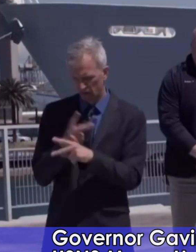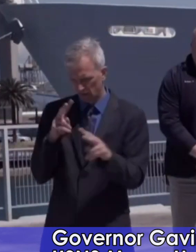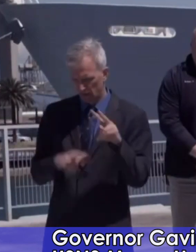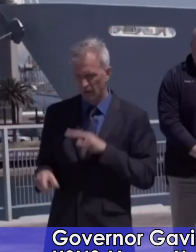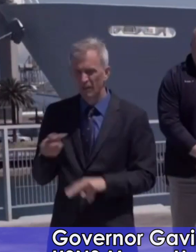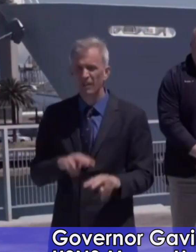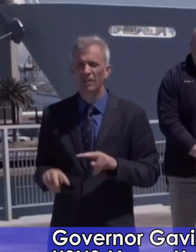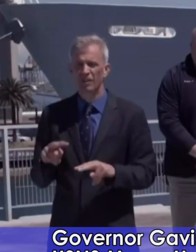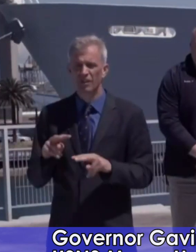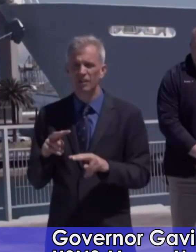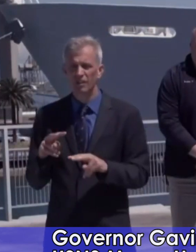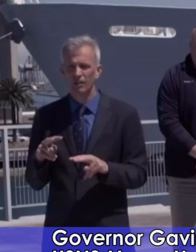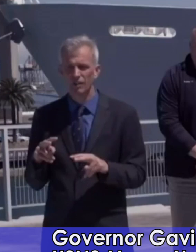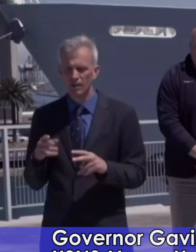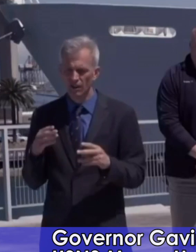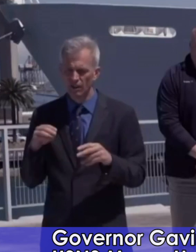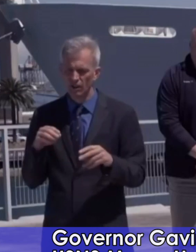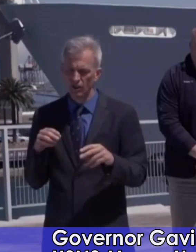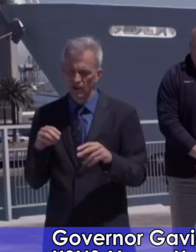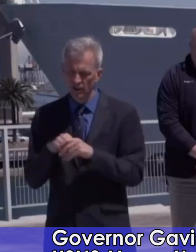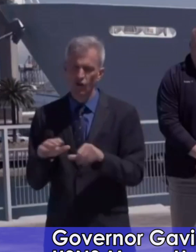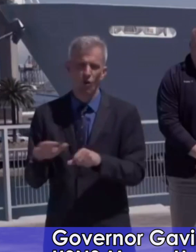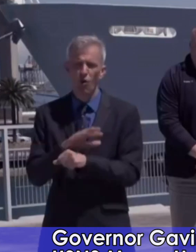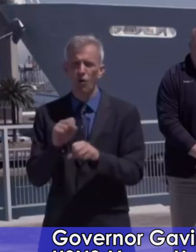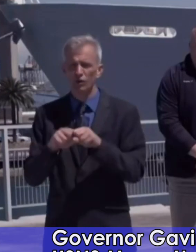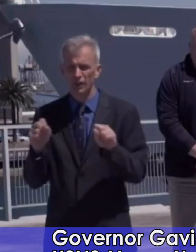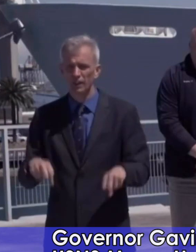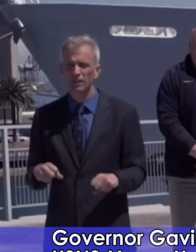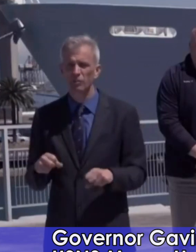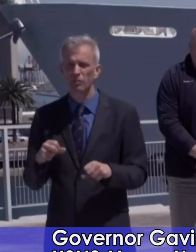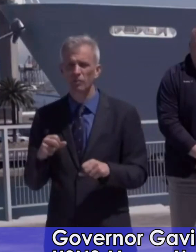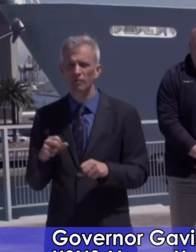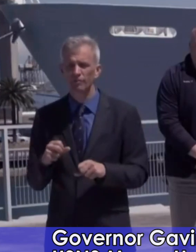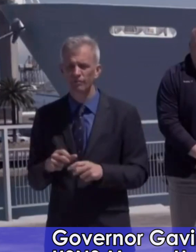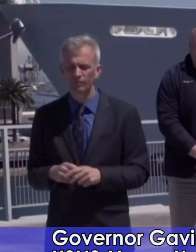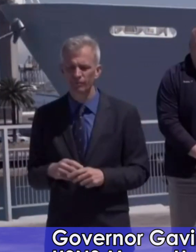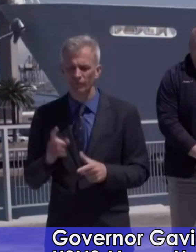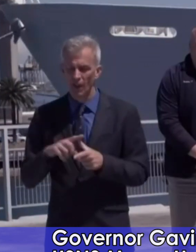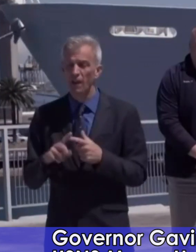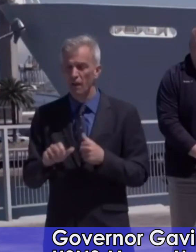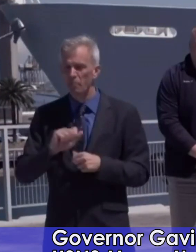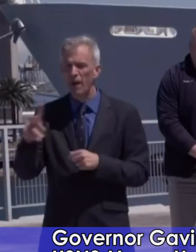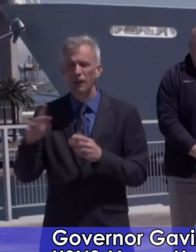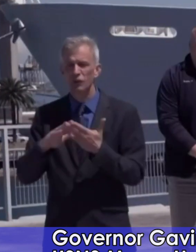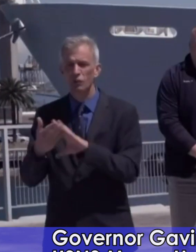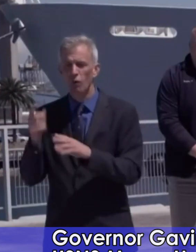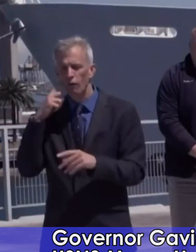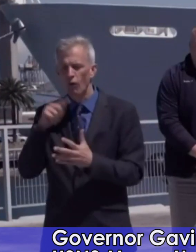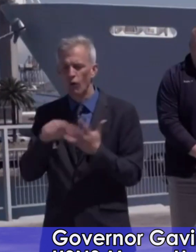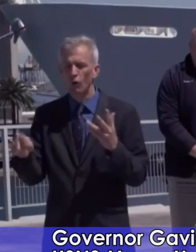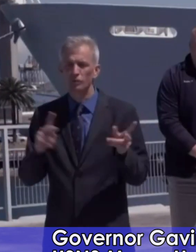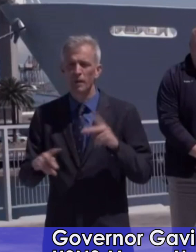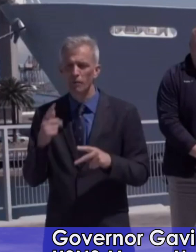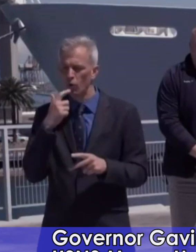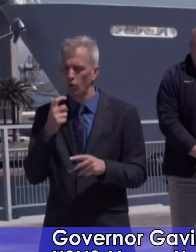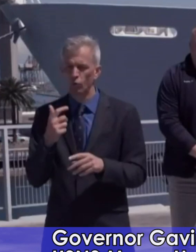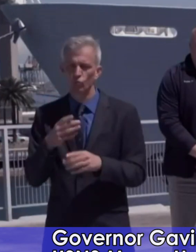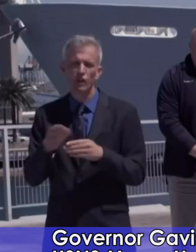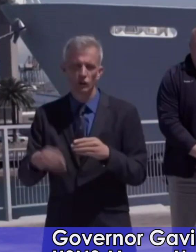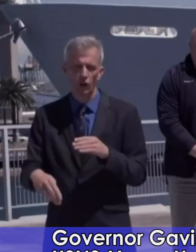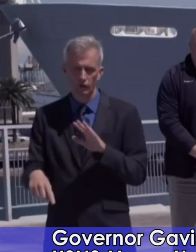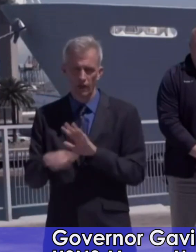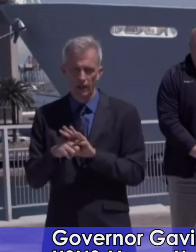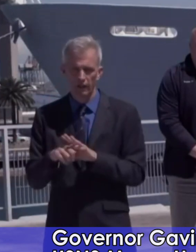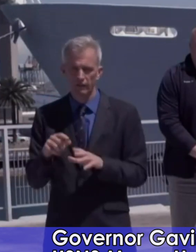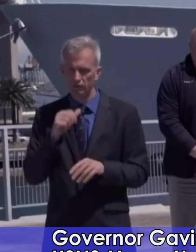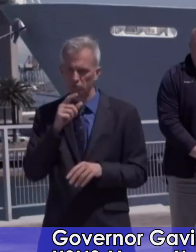individuals throughout the system and back out to the extent they're tested negative into community care. So we